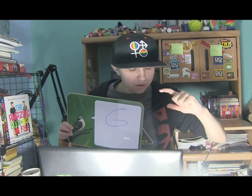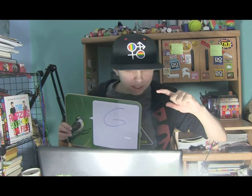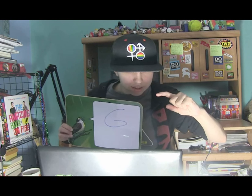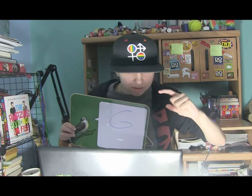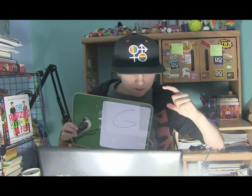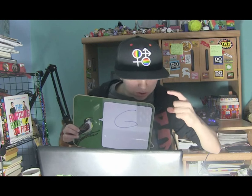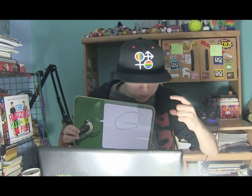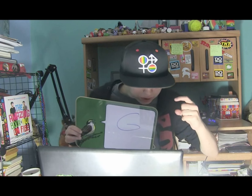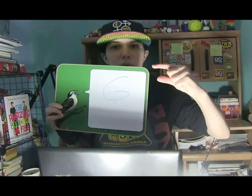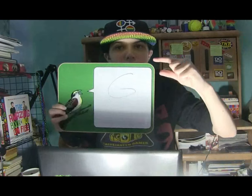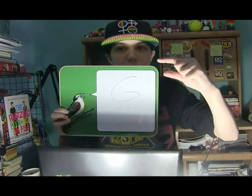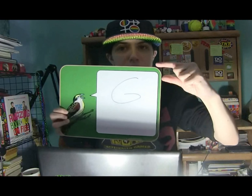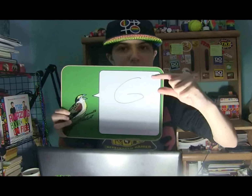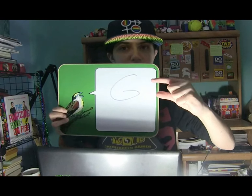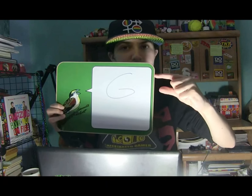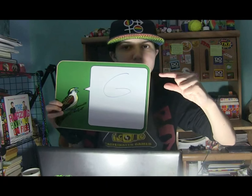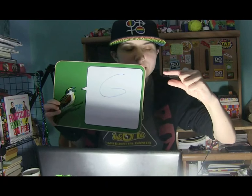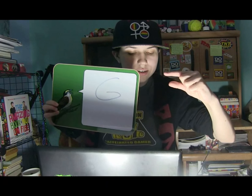Okay, so this is G.